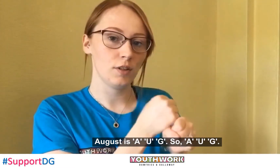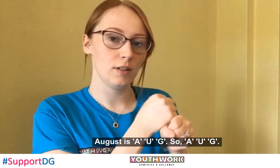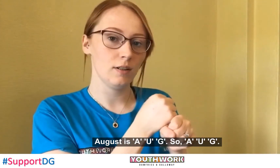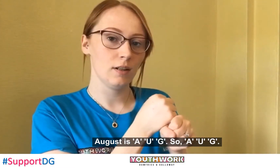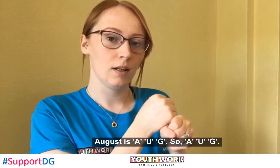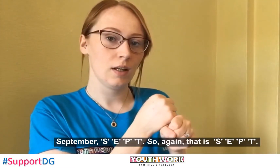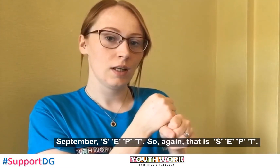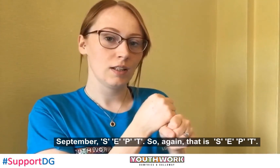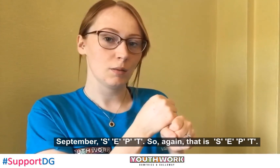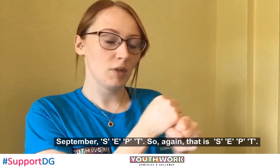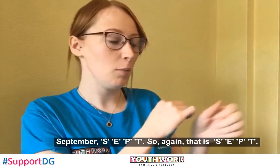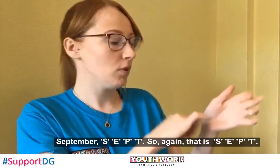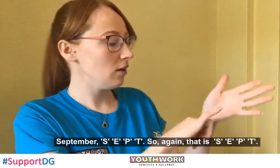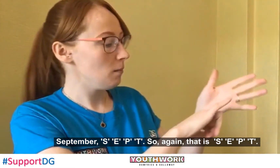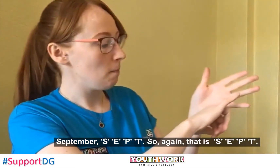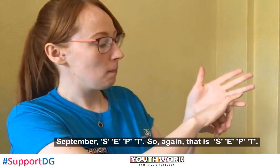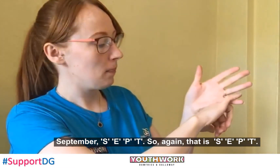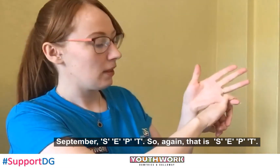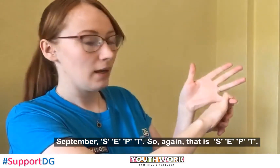A-U-G. September,